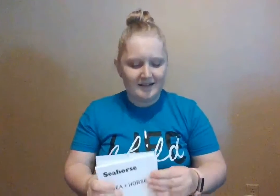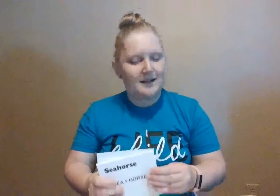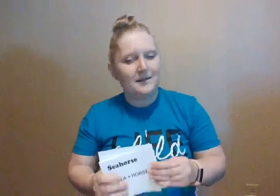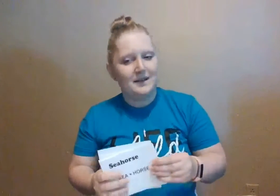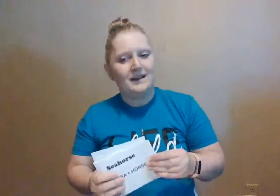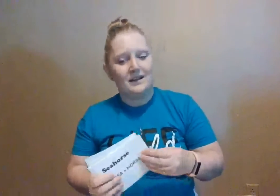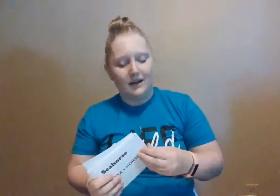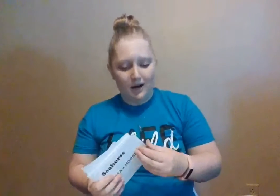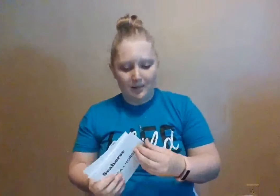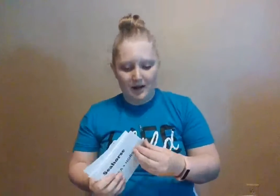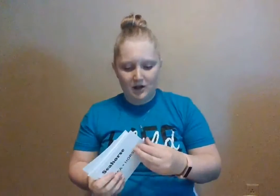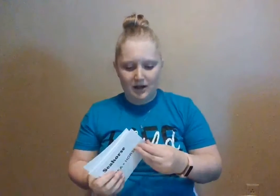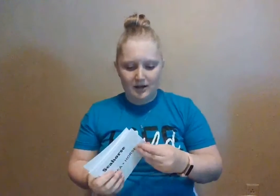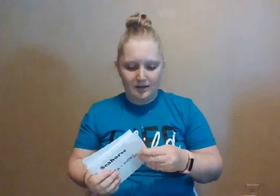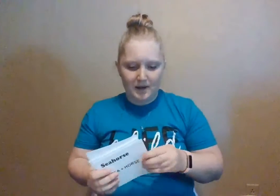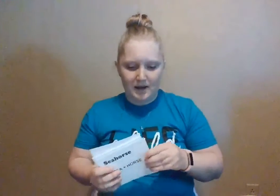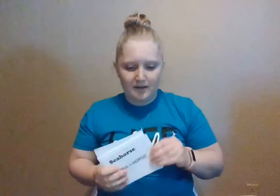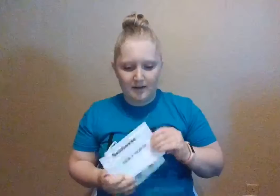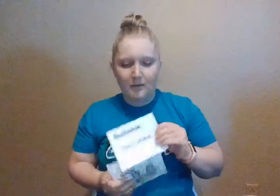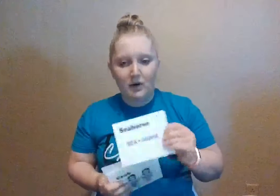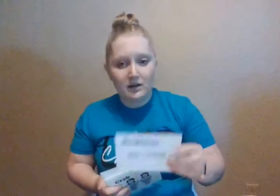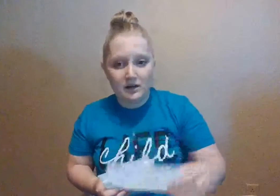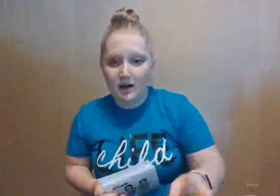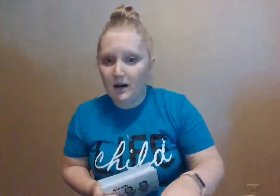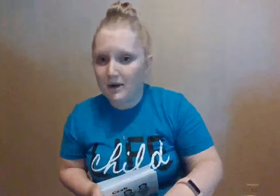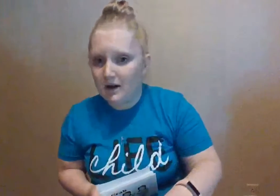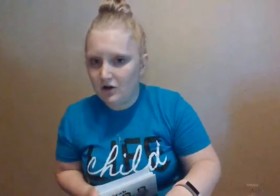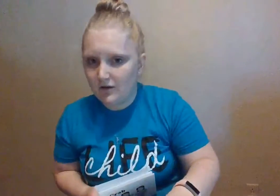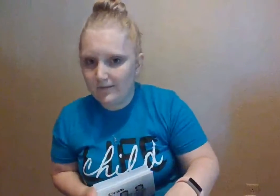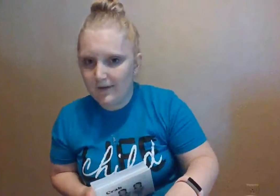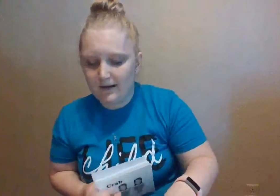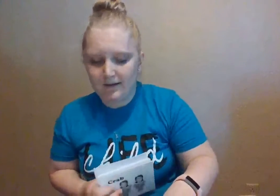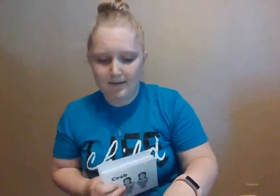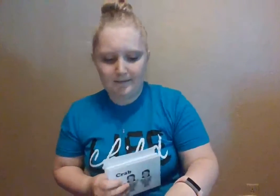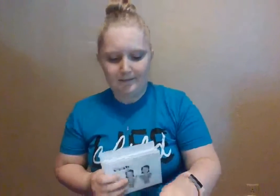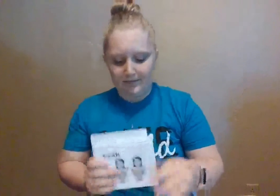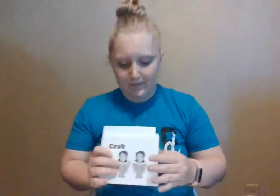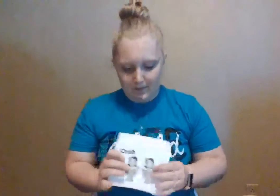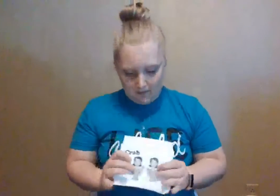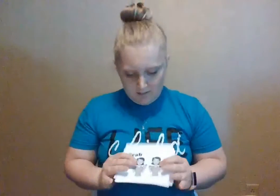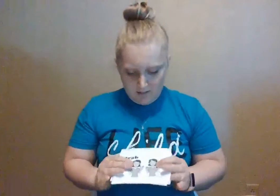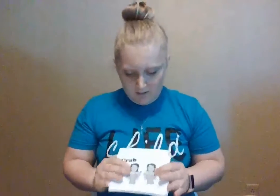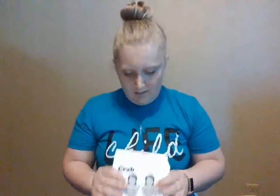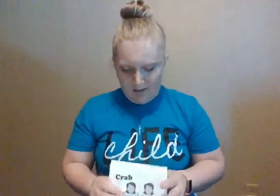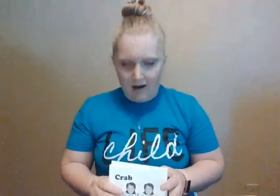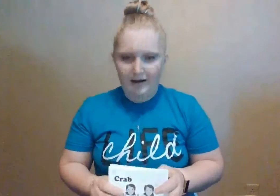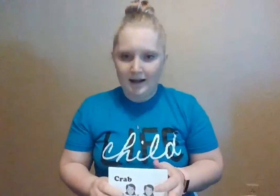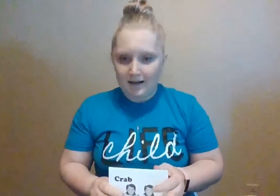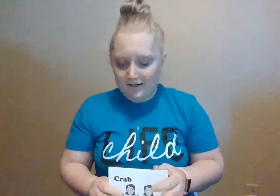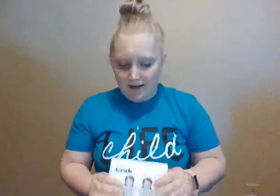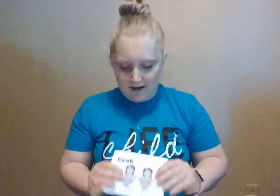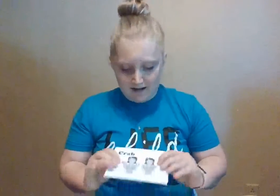Some signs are combinations because some words are combinations of things. All right, our next sign